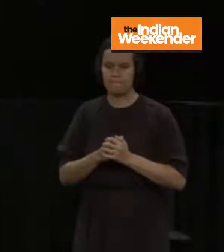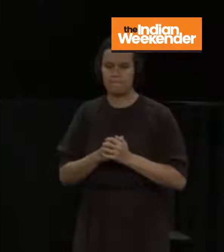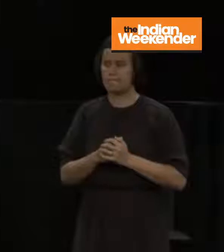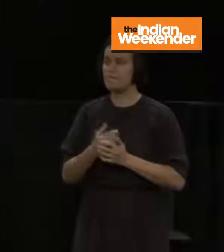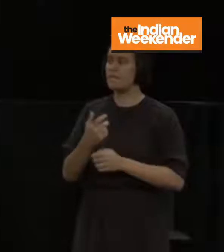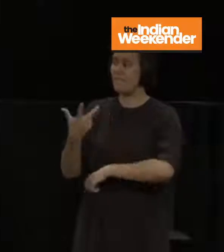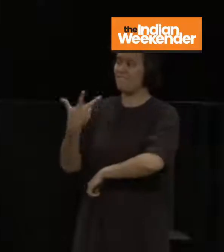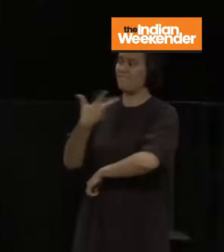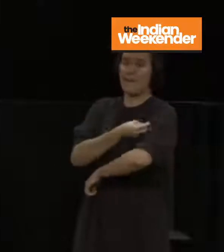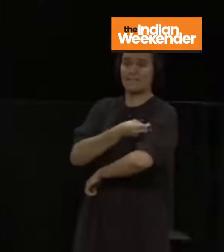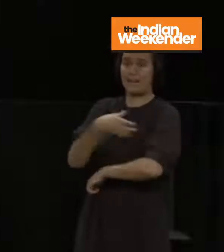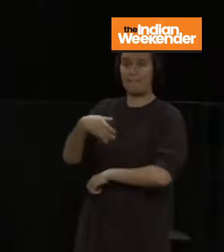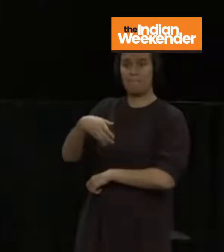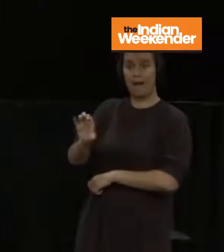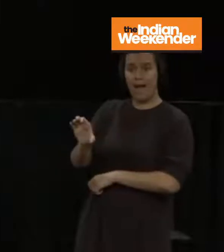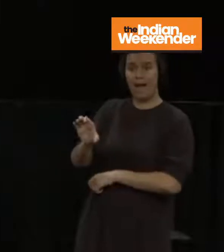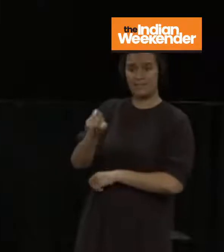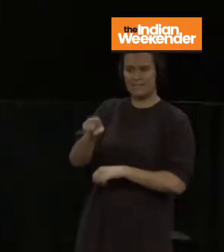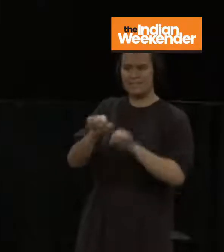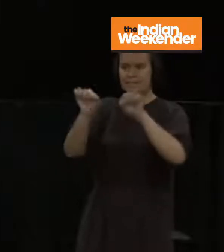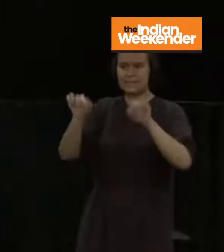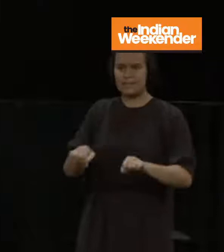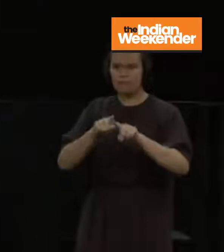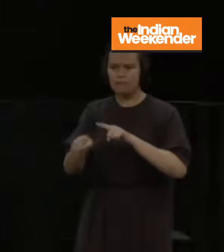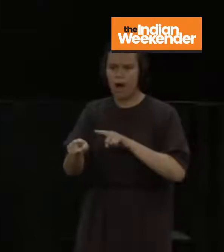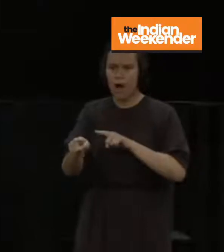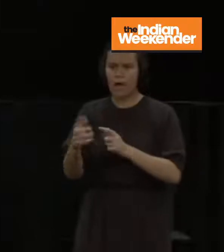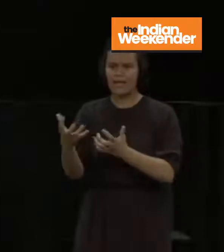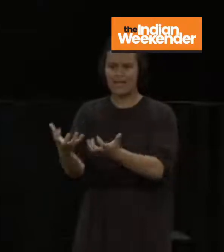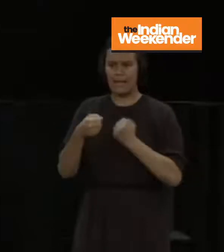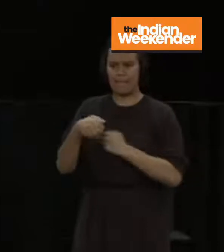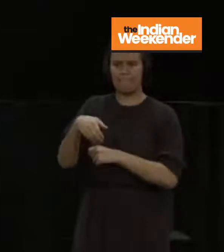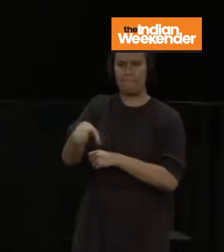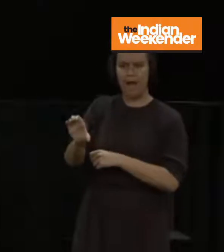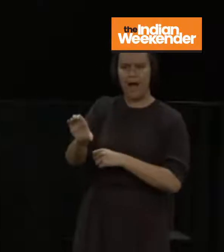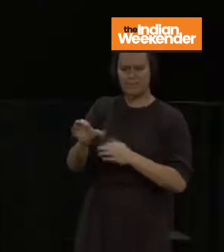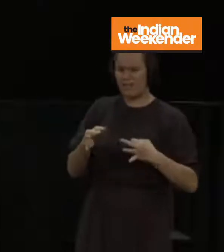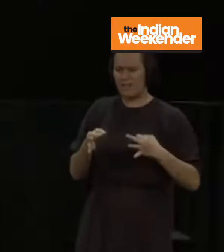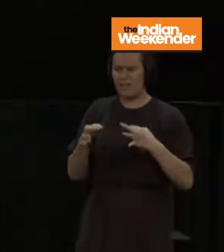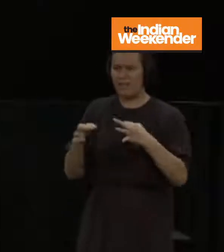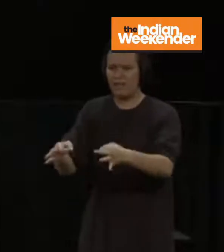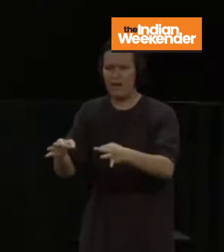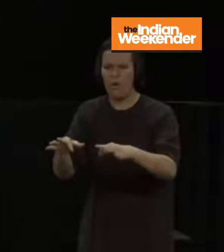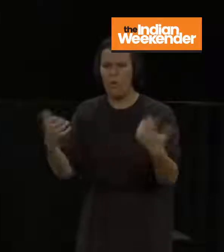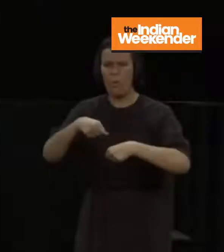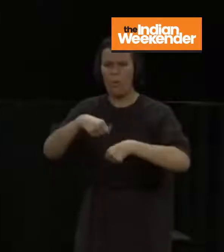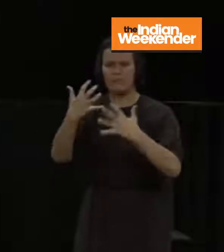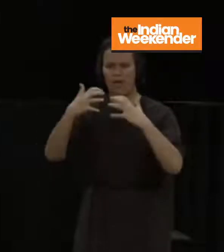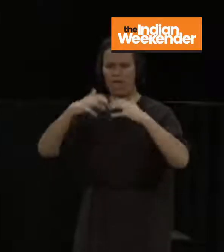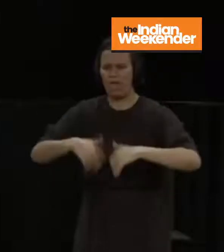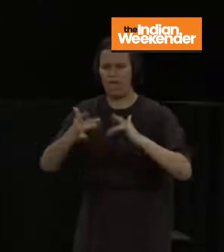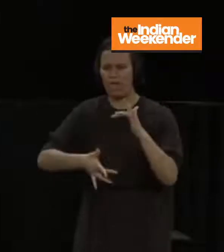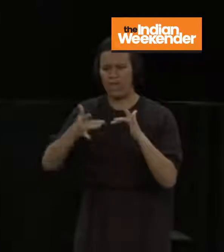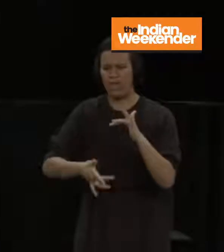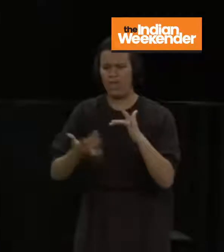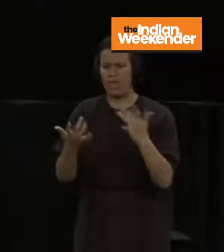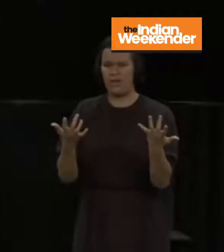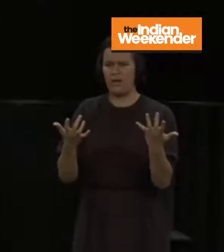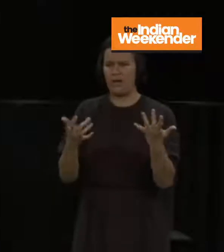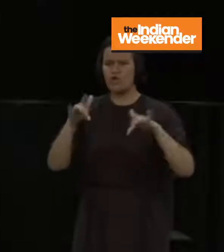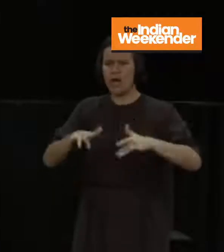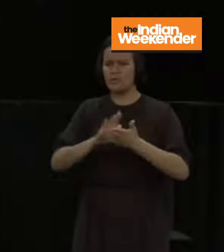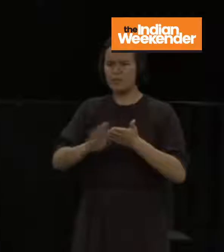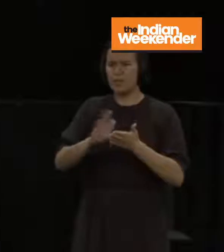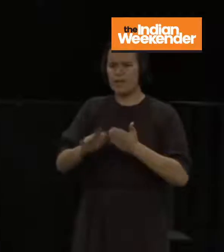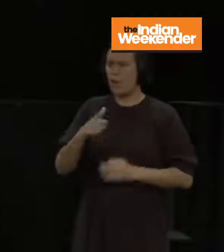who's called more than 100 times. You know, shouldn't it be sorted now after the initial rush? So